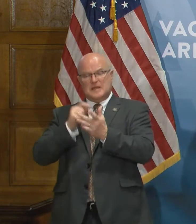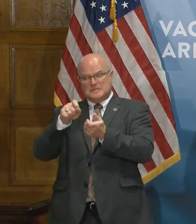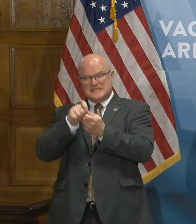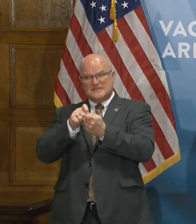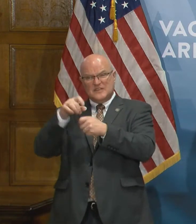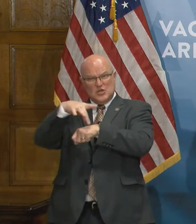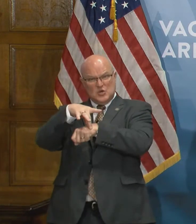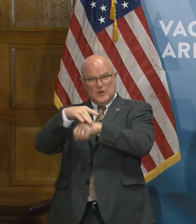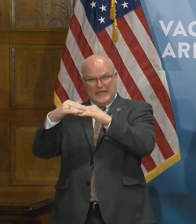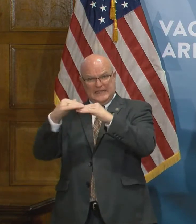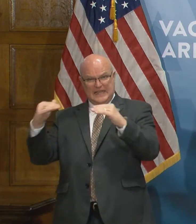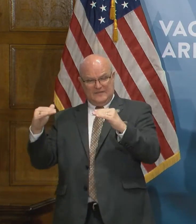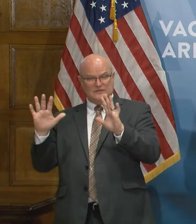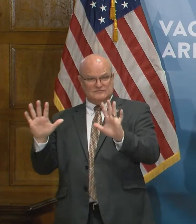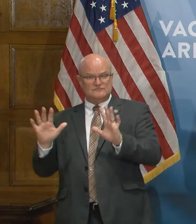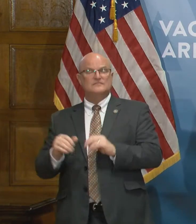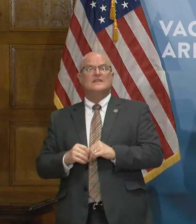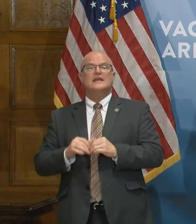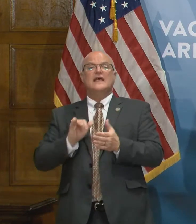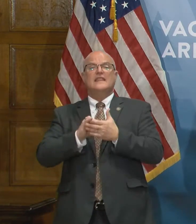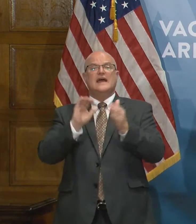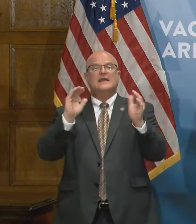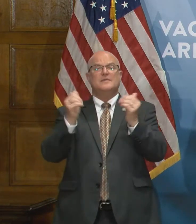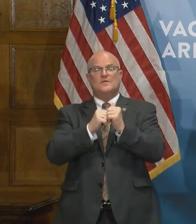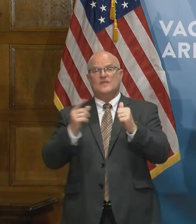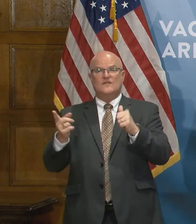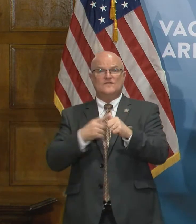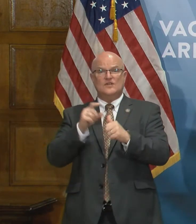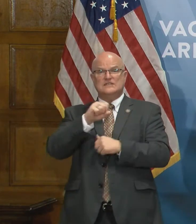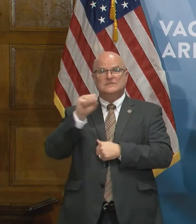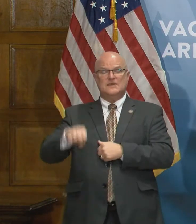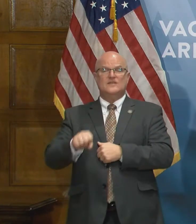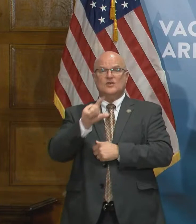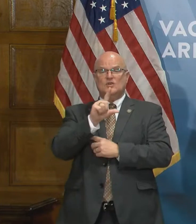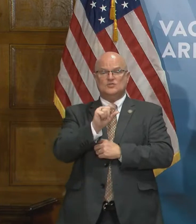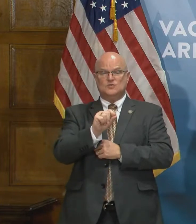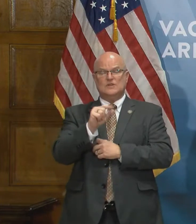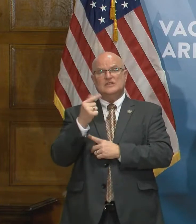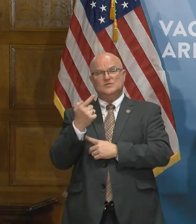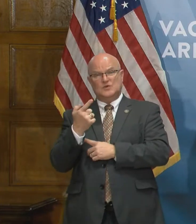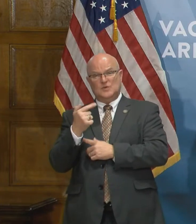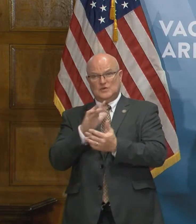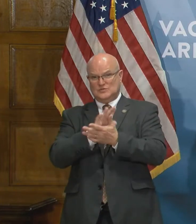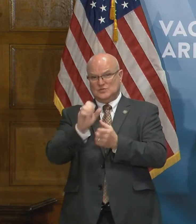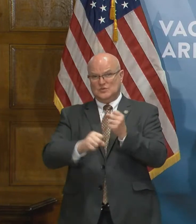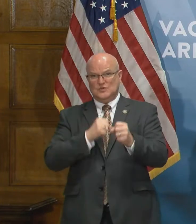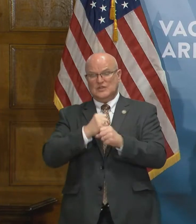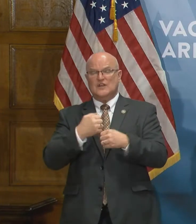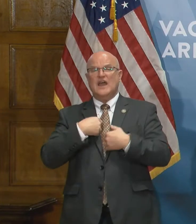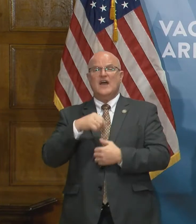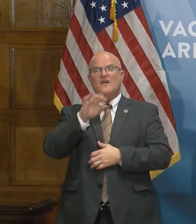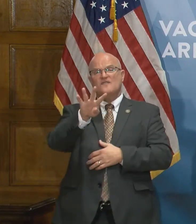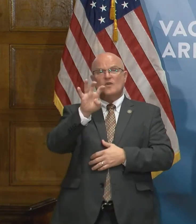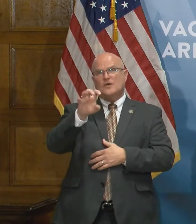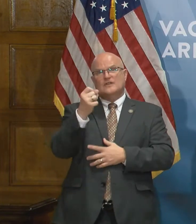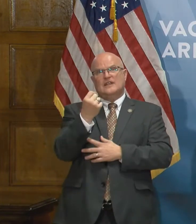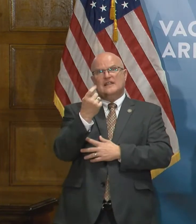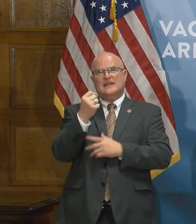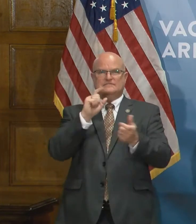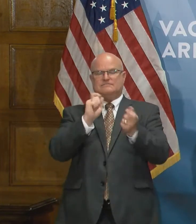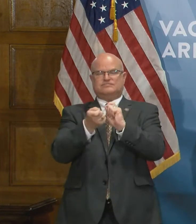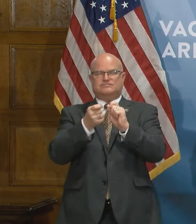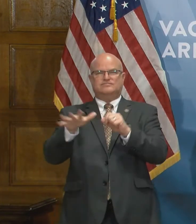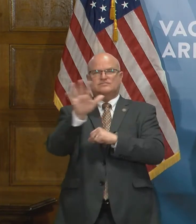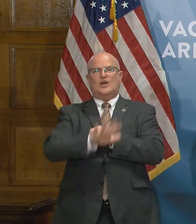specific grade level. That compares to the first semester of the 2021 school year, where we had 411